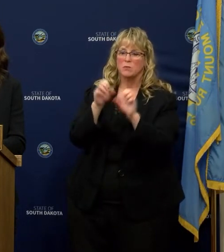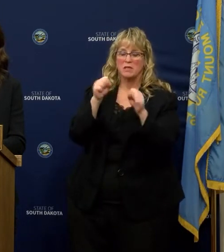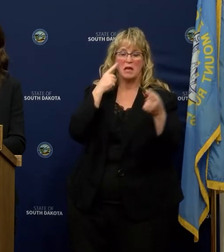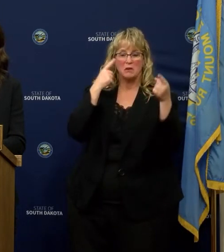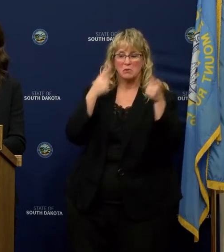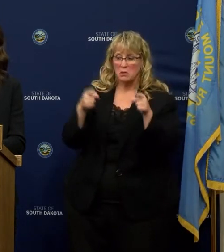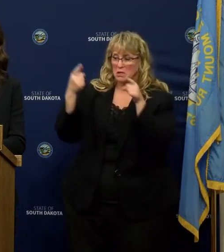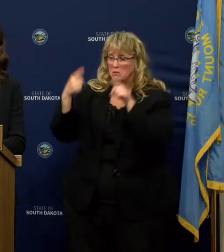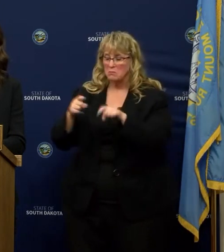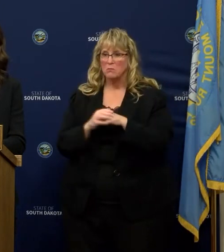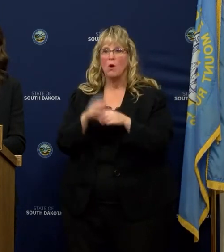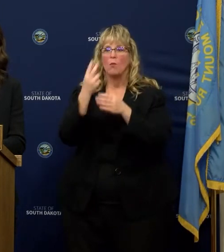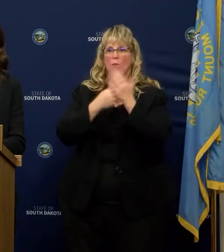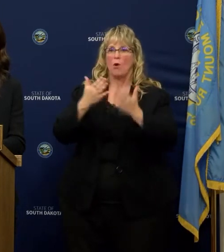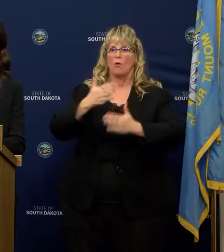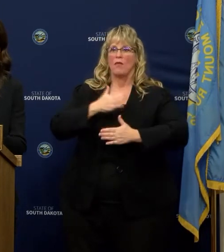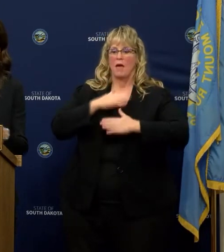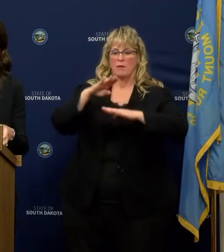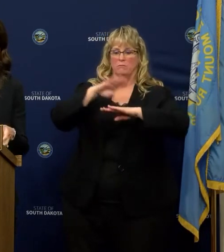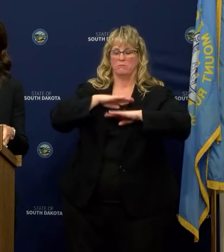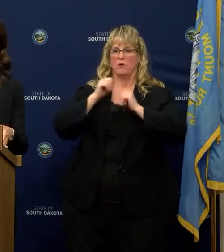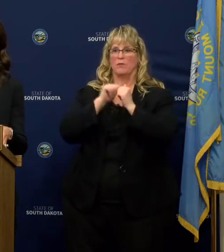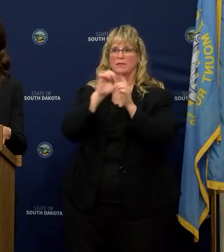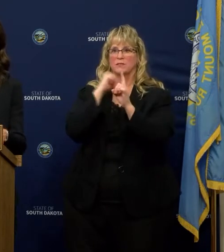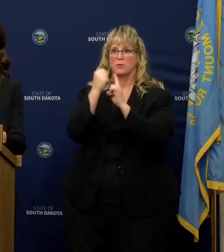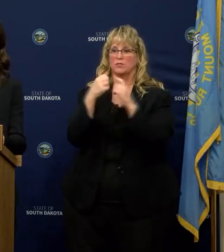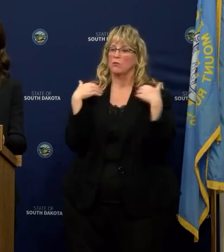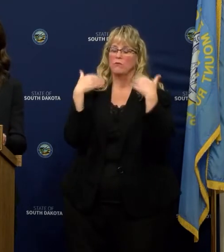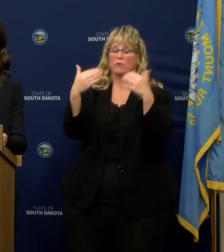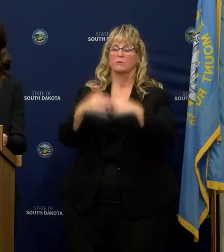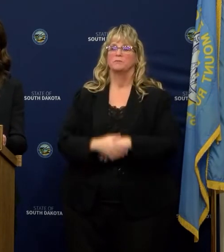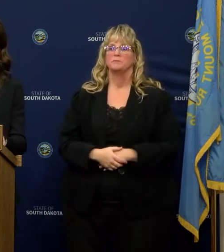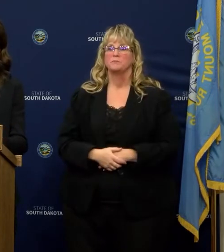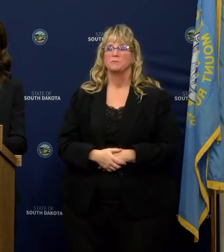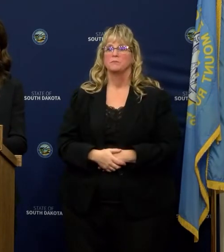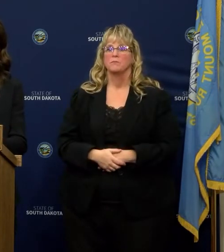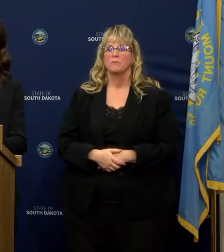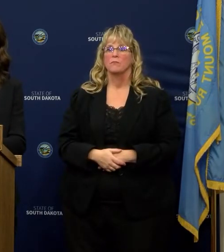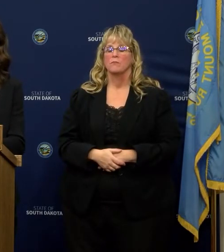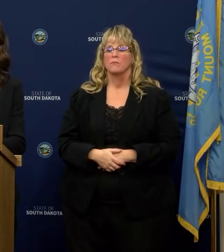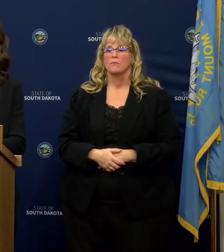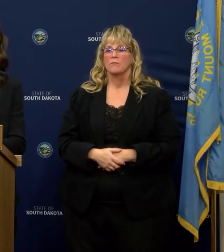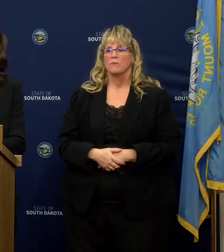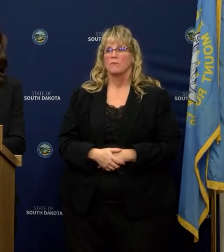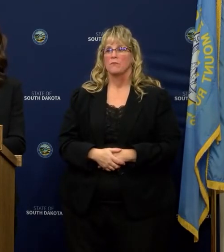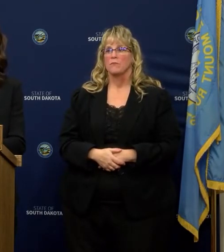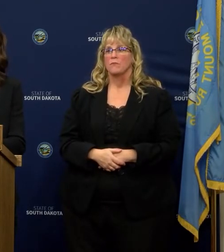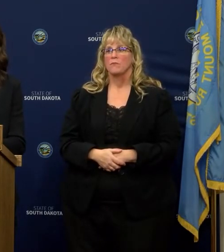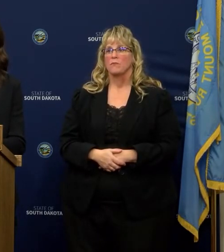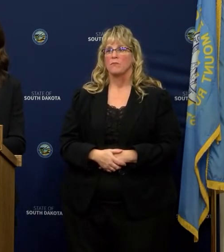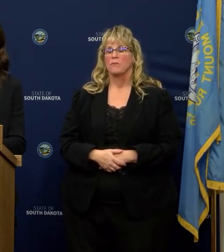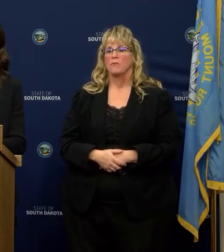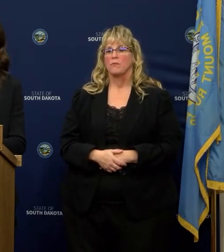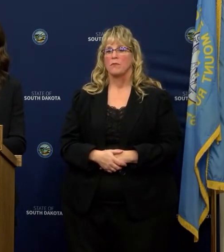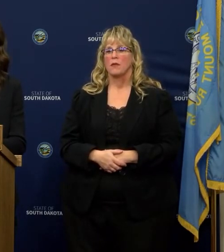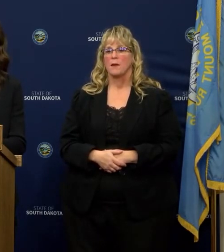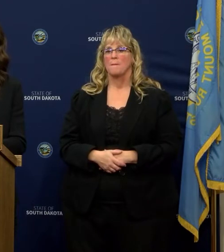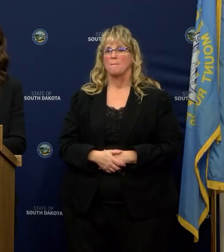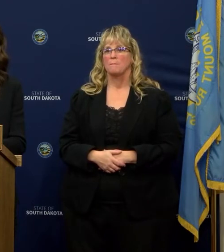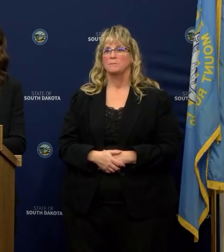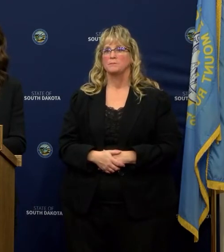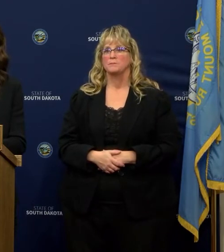to make sure that we're both happy with the situation going forward. I want to end on a couple of other notes that have to do